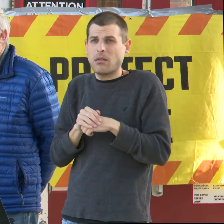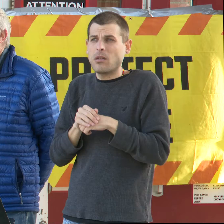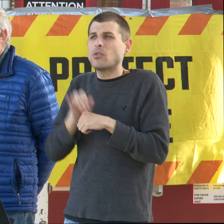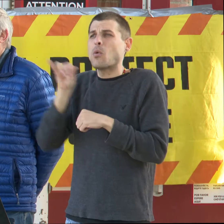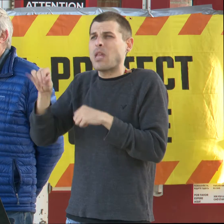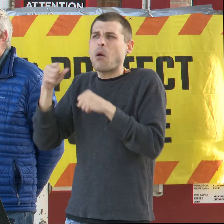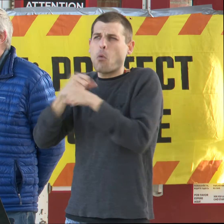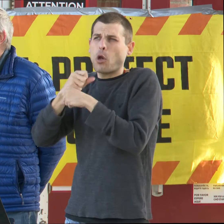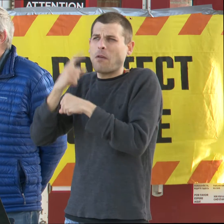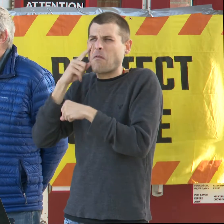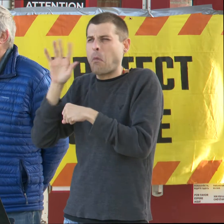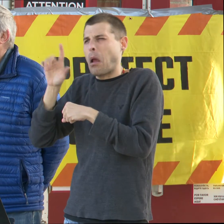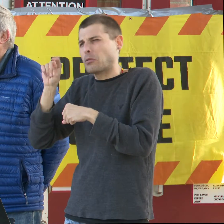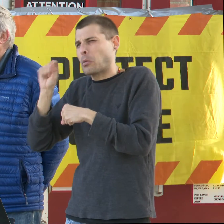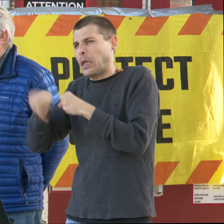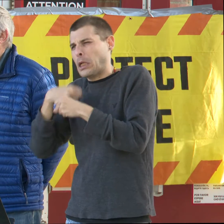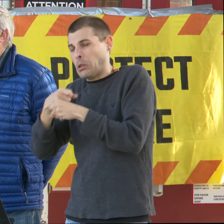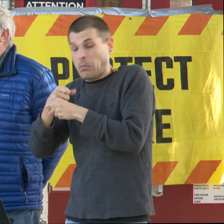20 years.